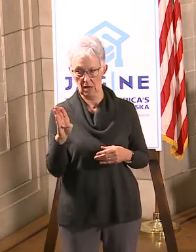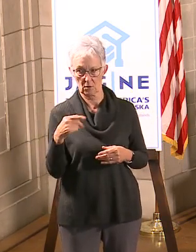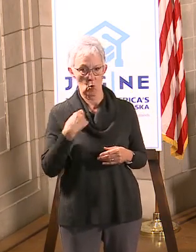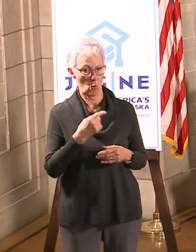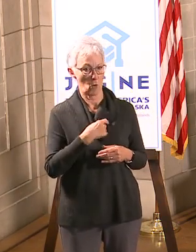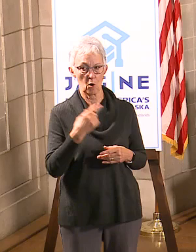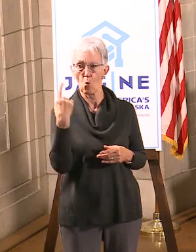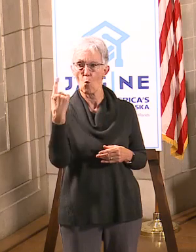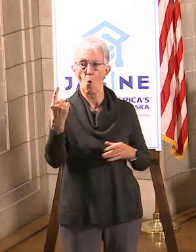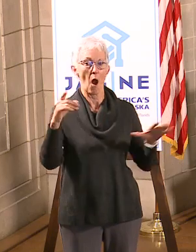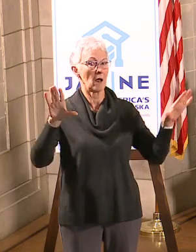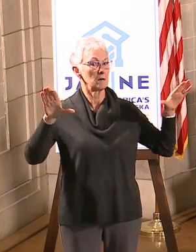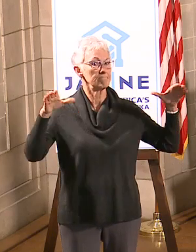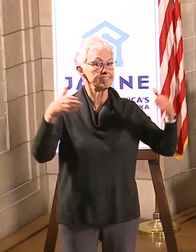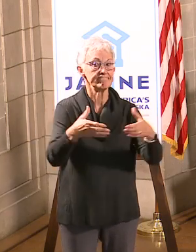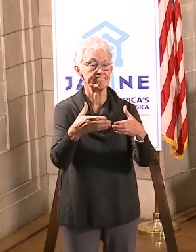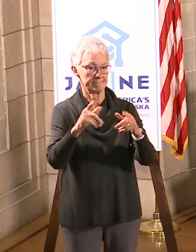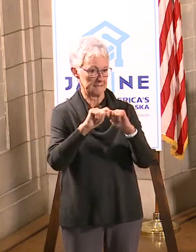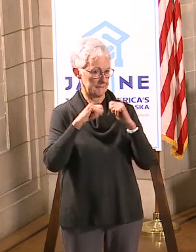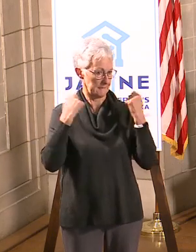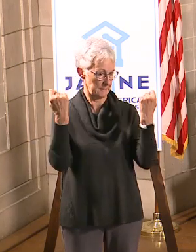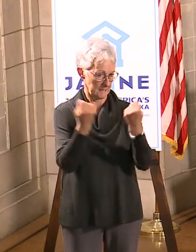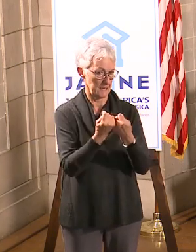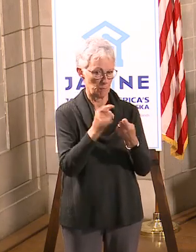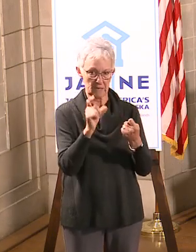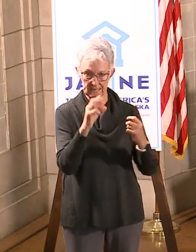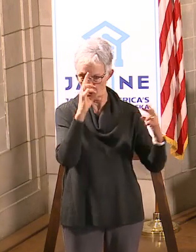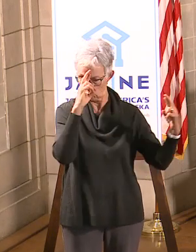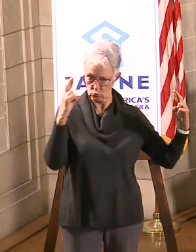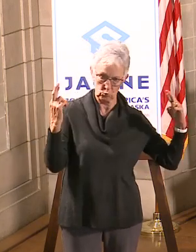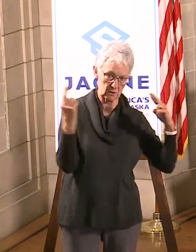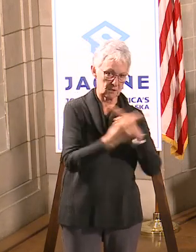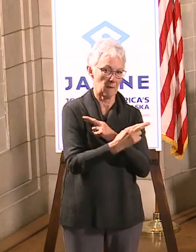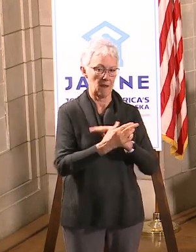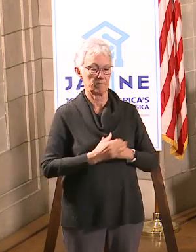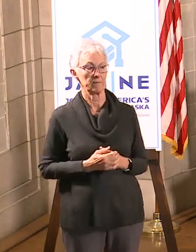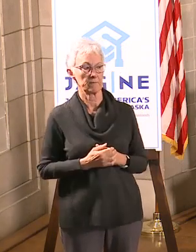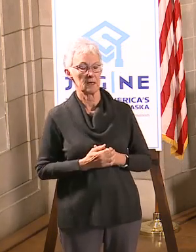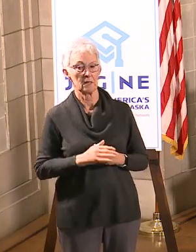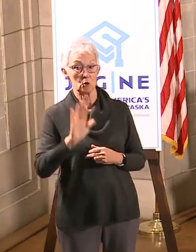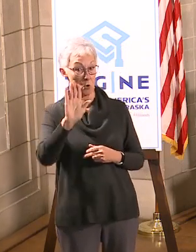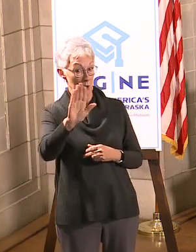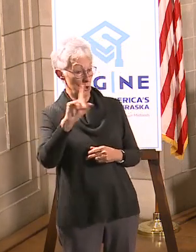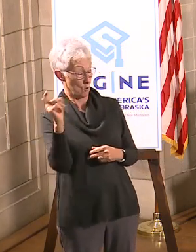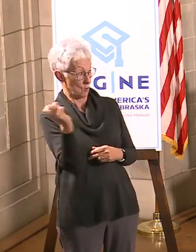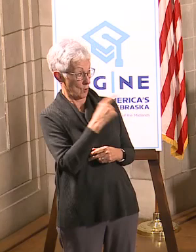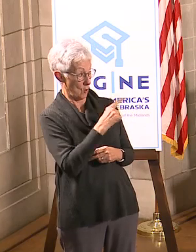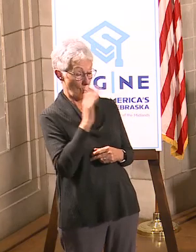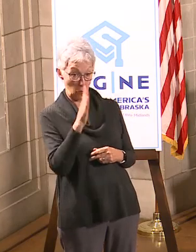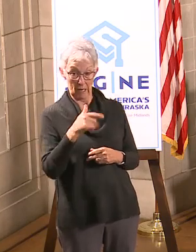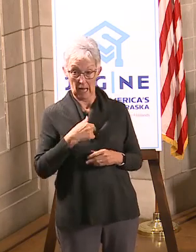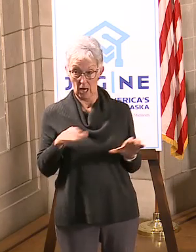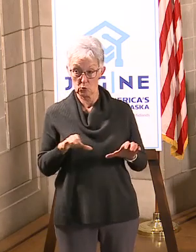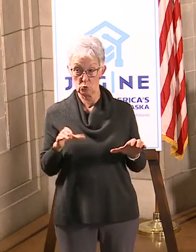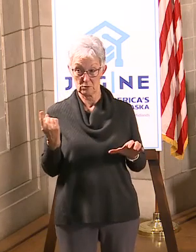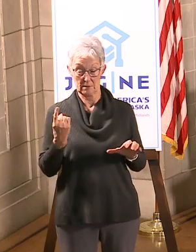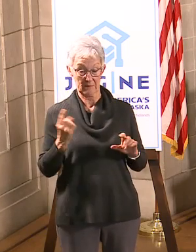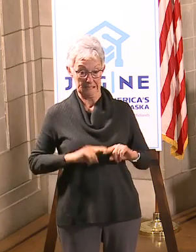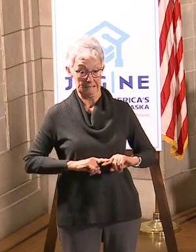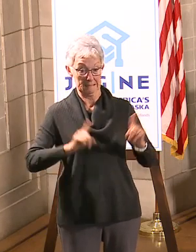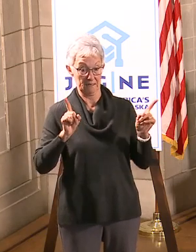I'm sorry, so the second question was, would I have done anything differently knowing what we know today? You know,